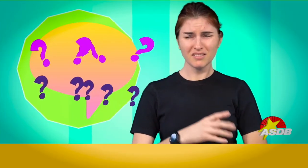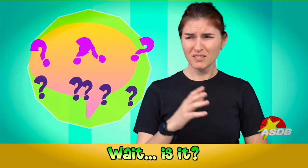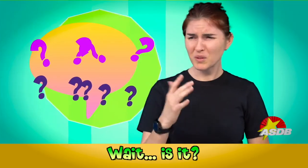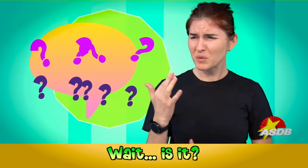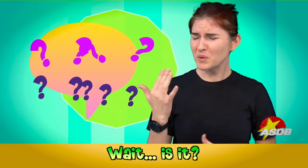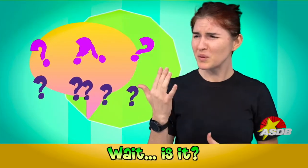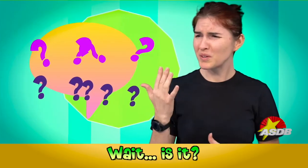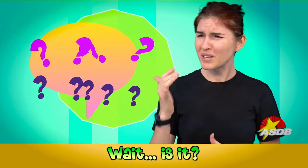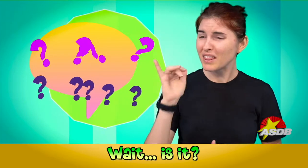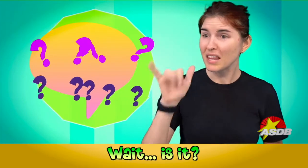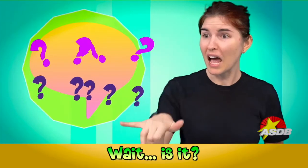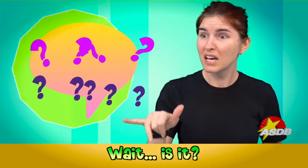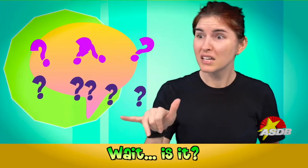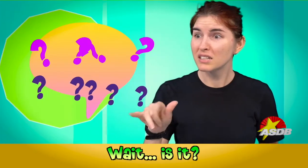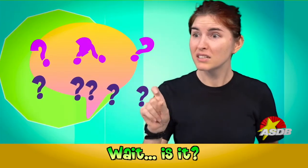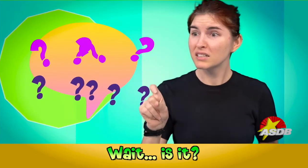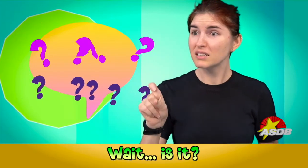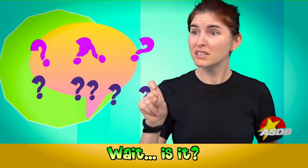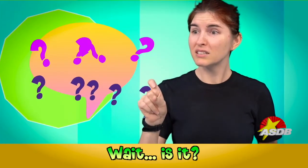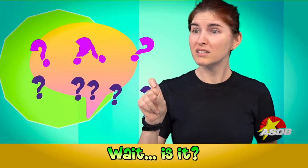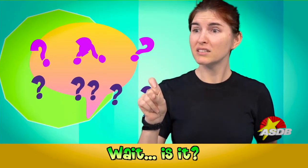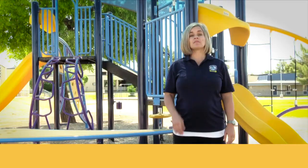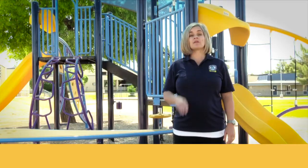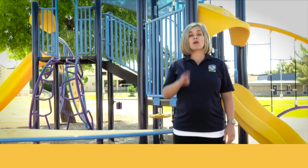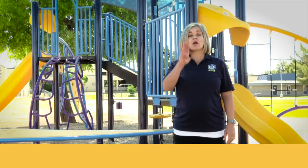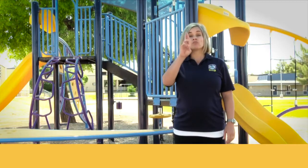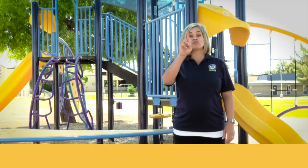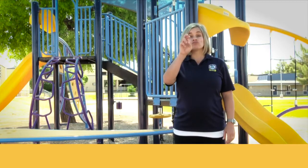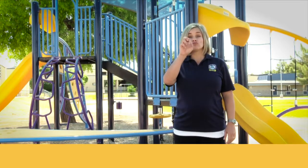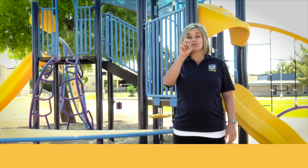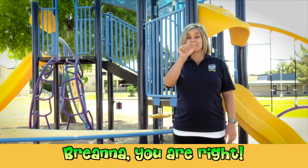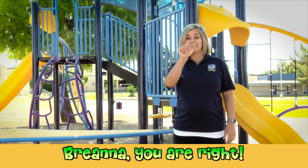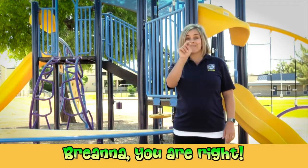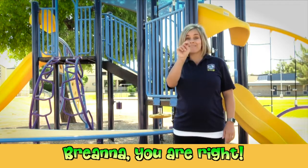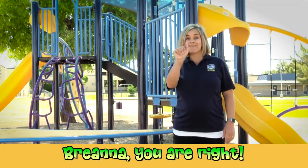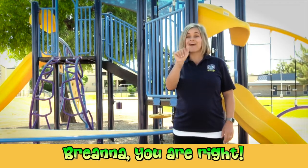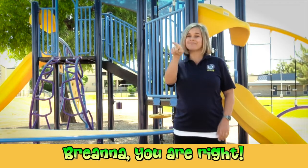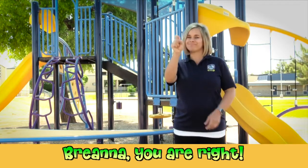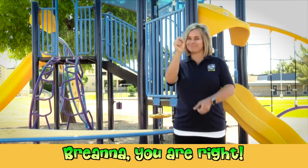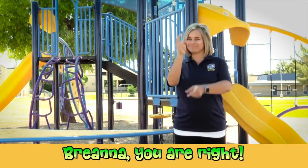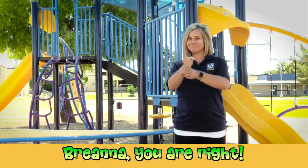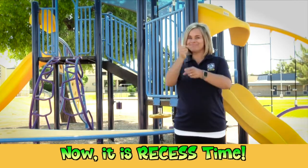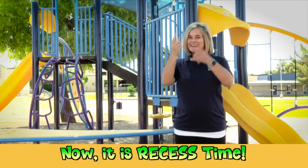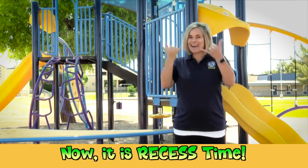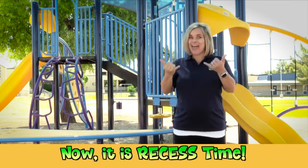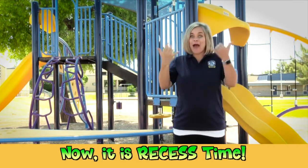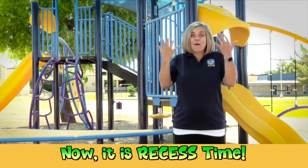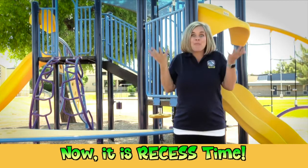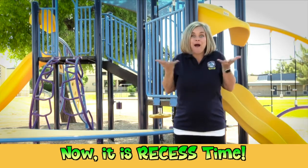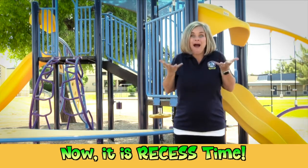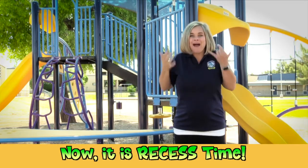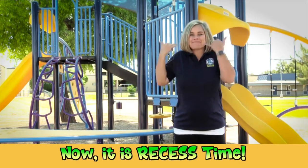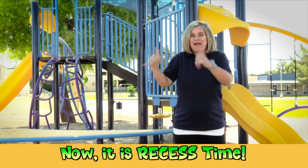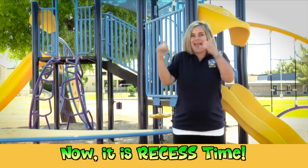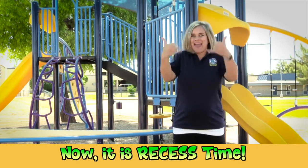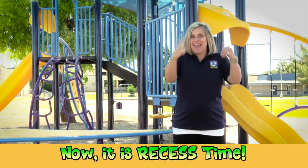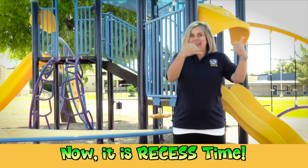It cuts to a video of Courtney standing in front of yellow and blue playground equipment. Breanna, you are right. Now it's recess